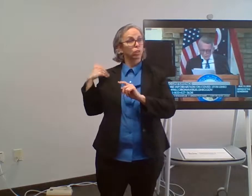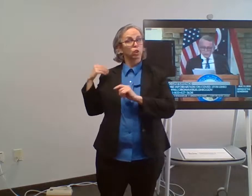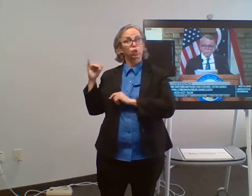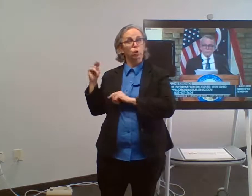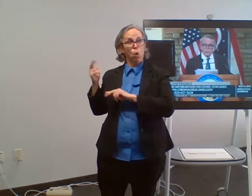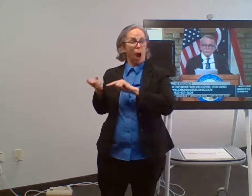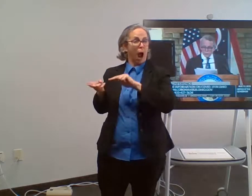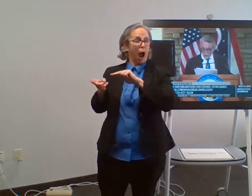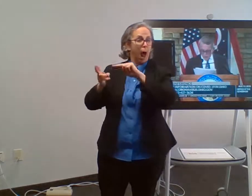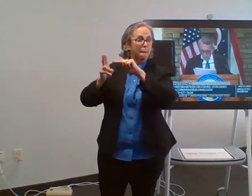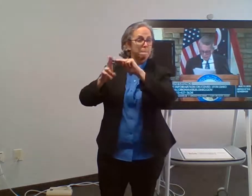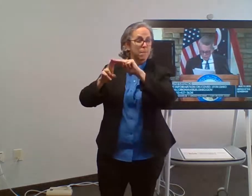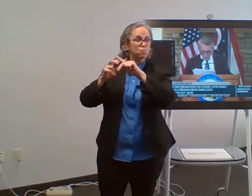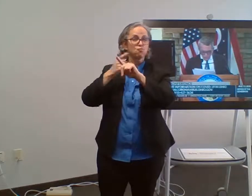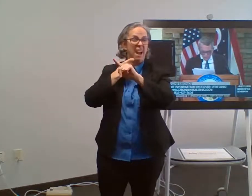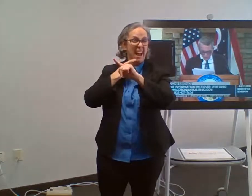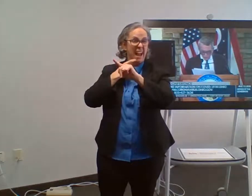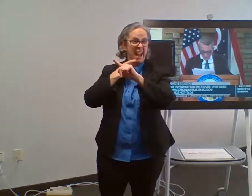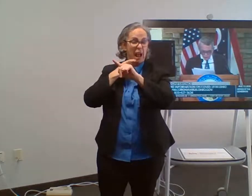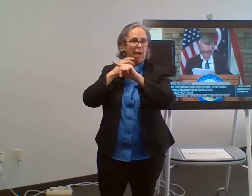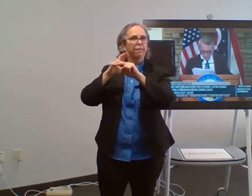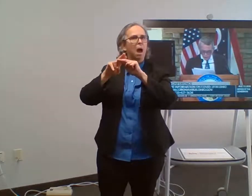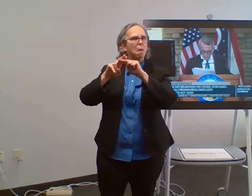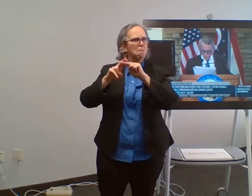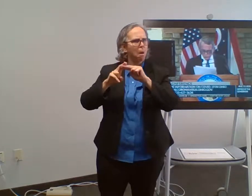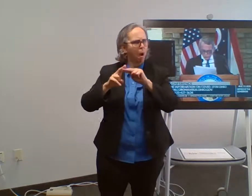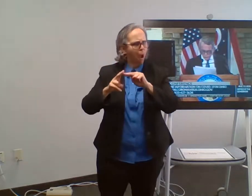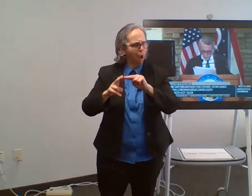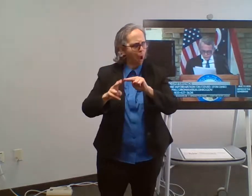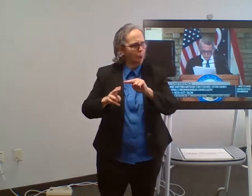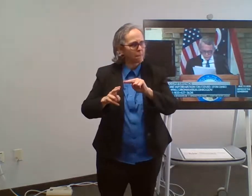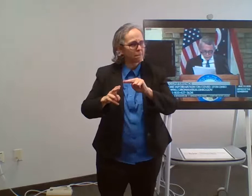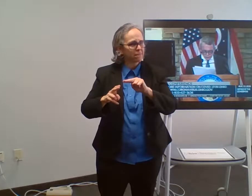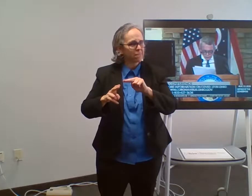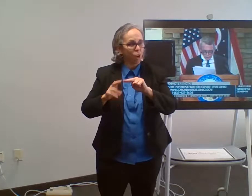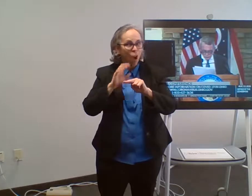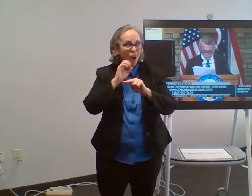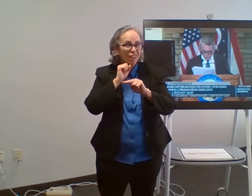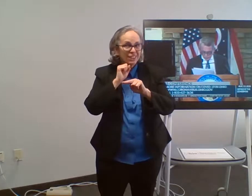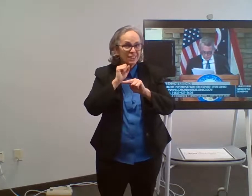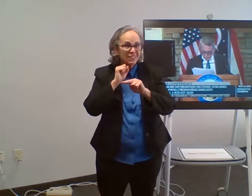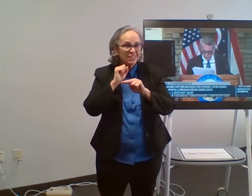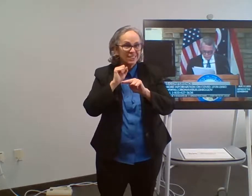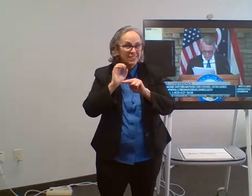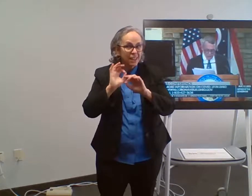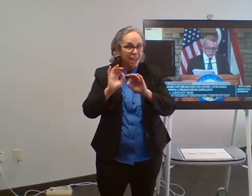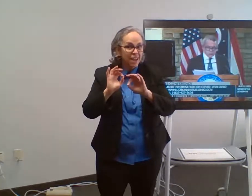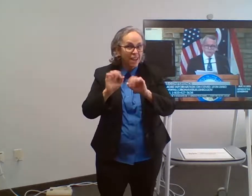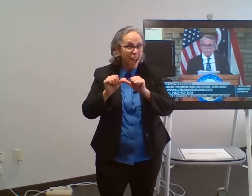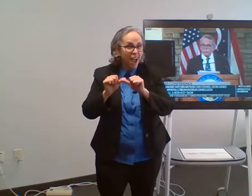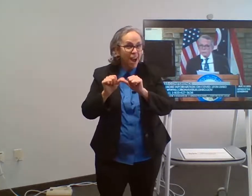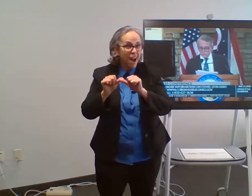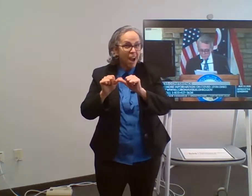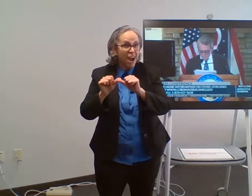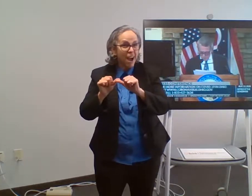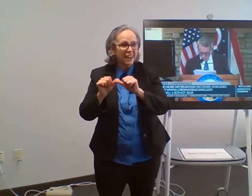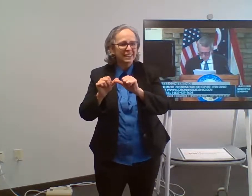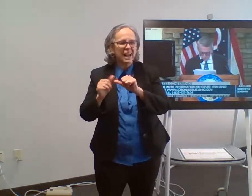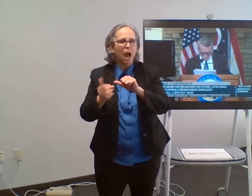a week in early July. This was followed by good news. The community was just starting to see those cases come down as we